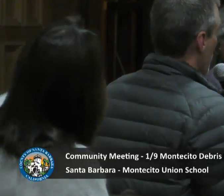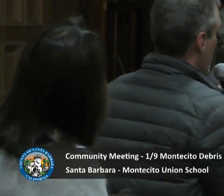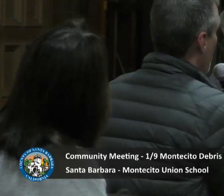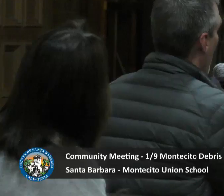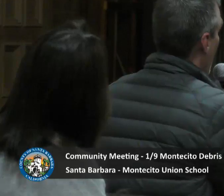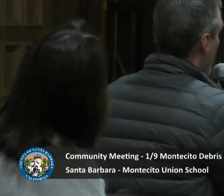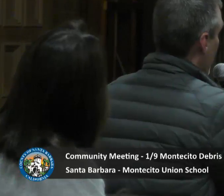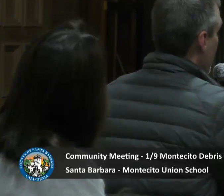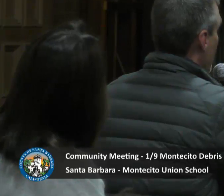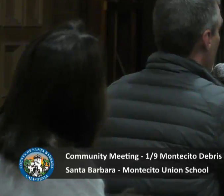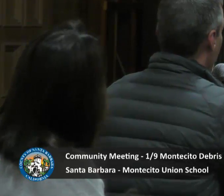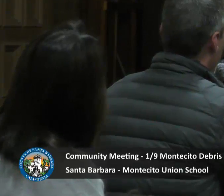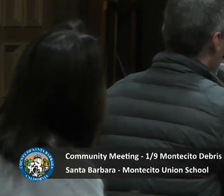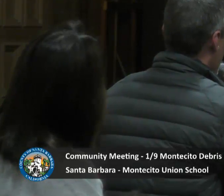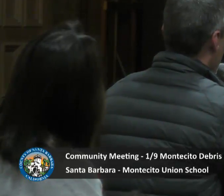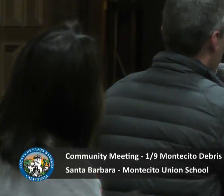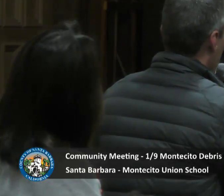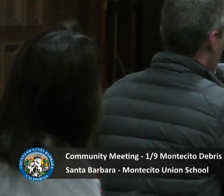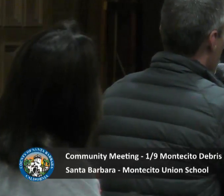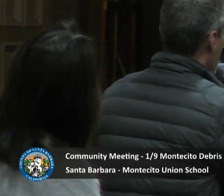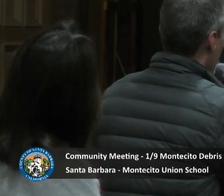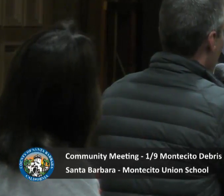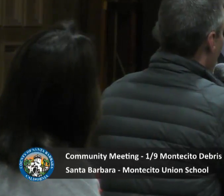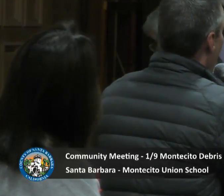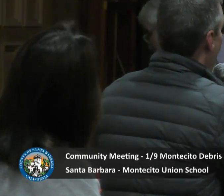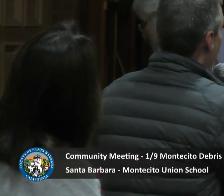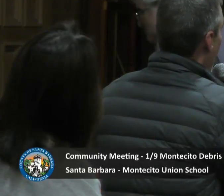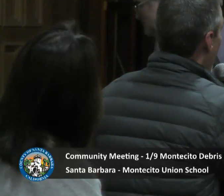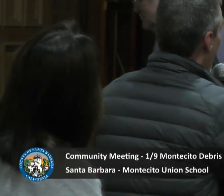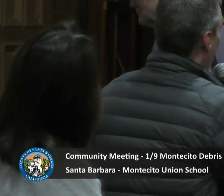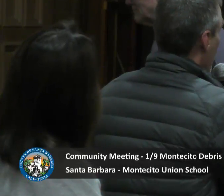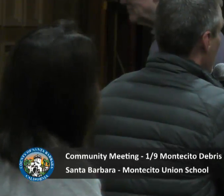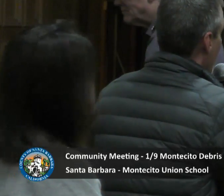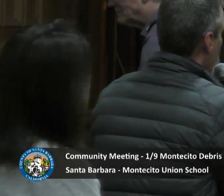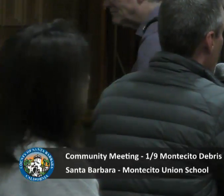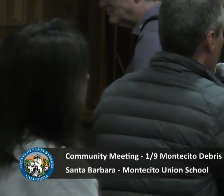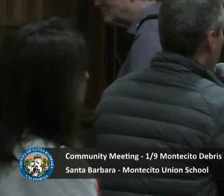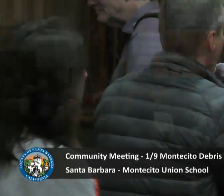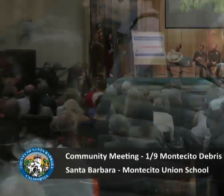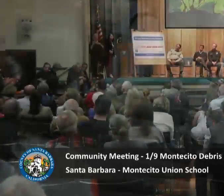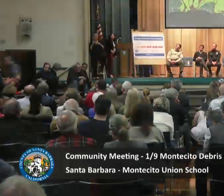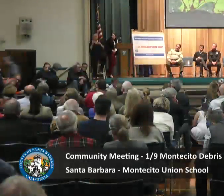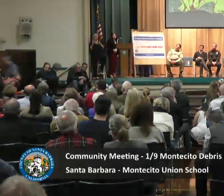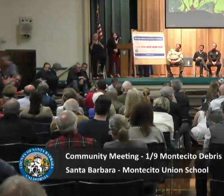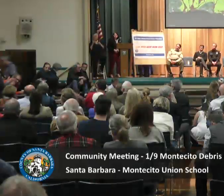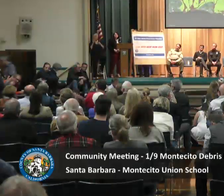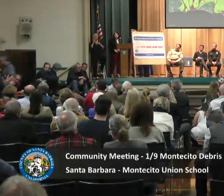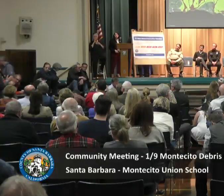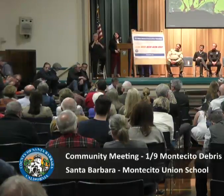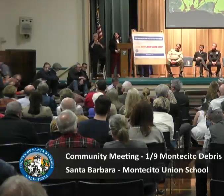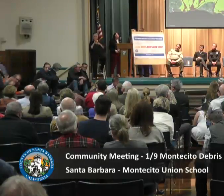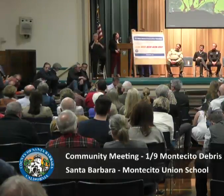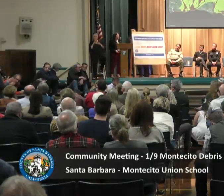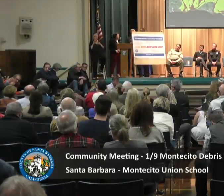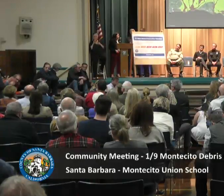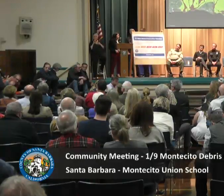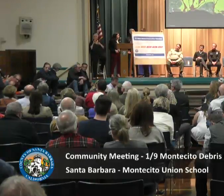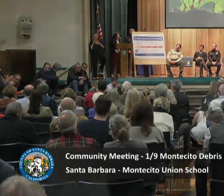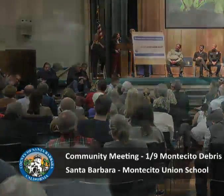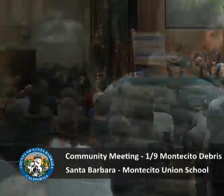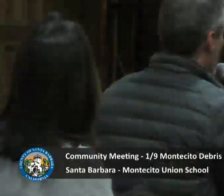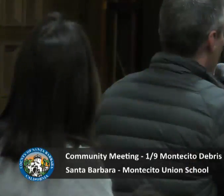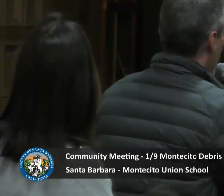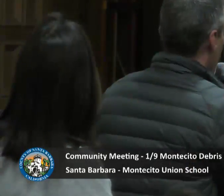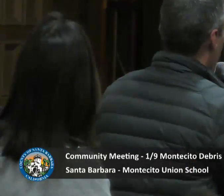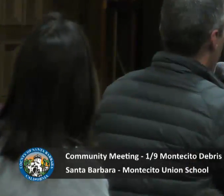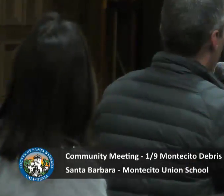school should respond at these different stages? And then also maybe speak to what is the plan for